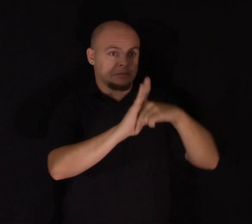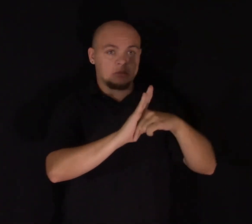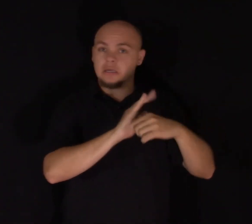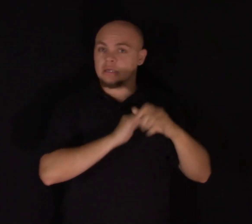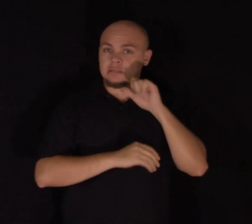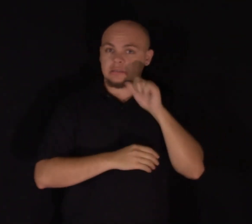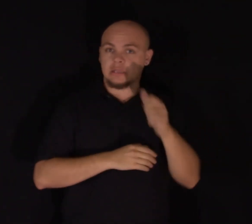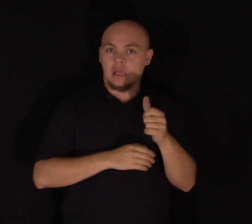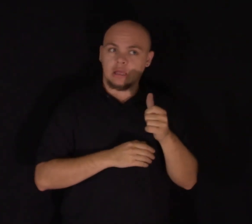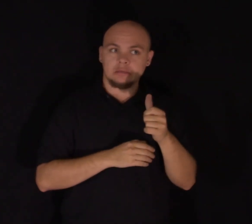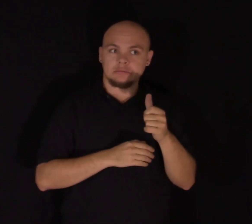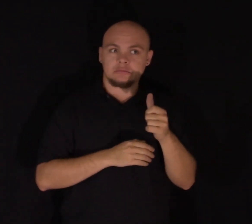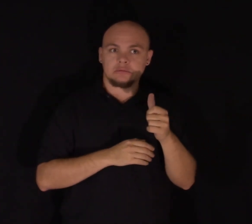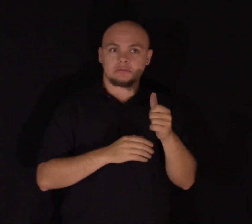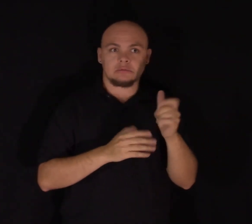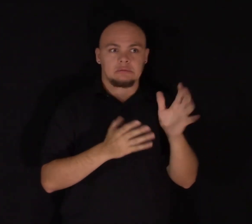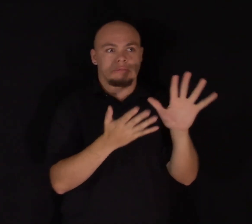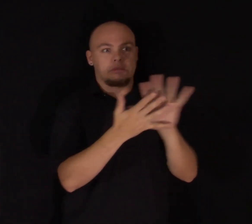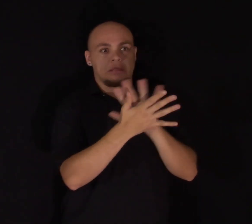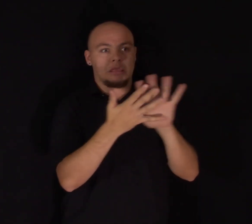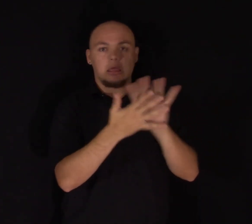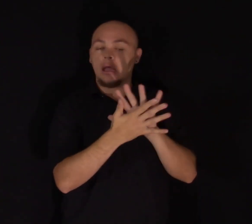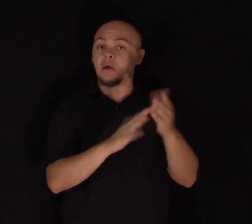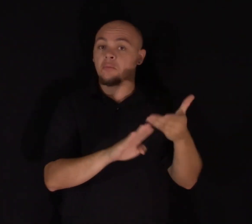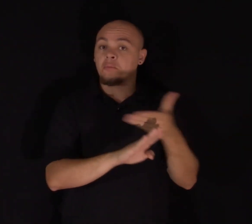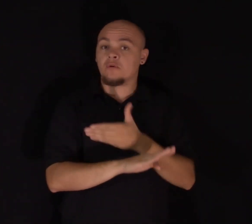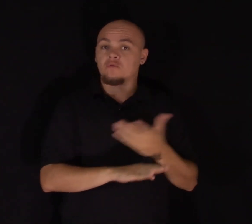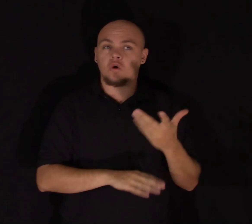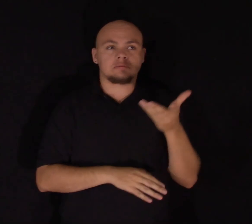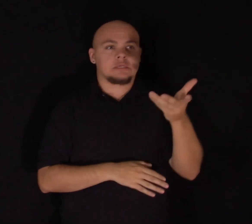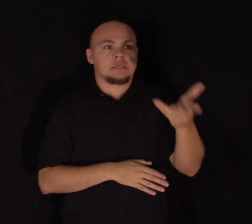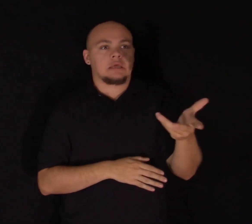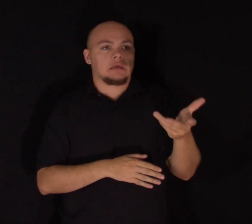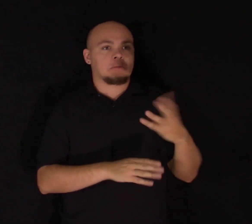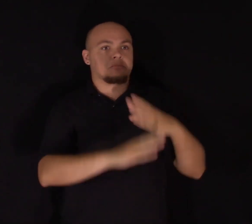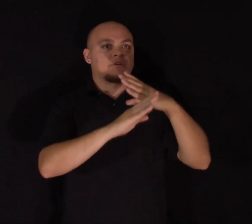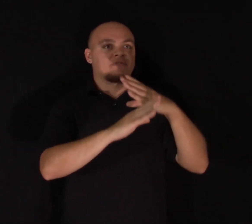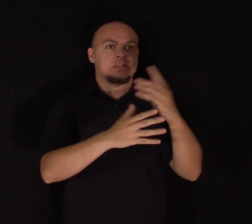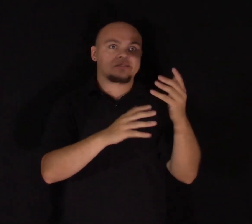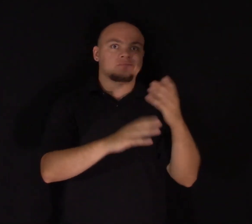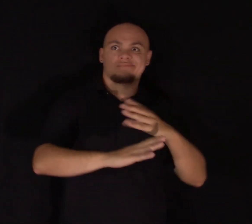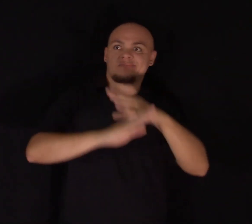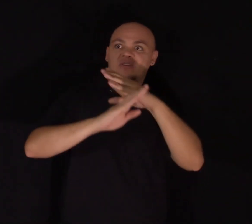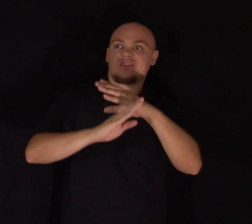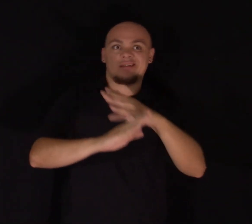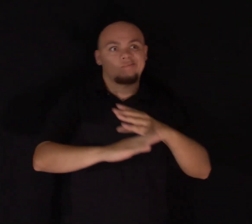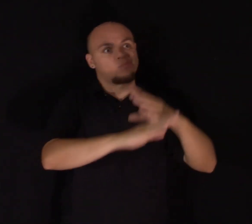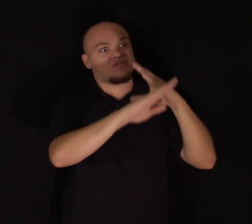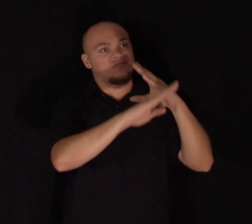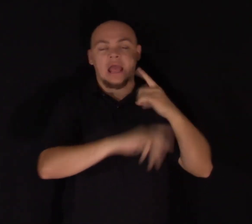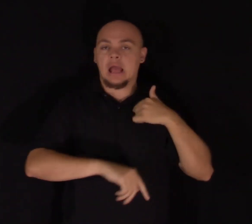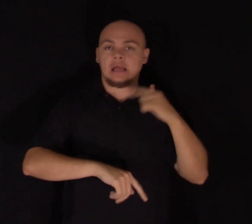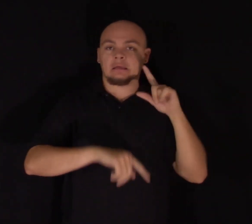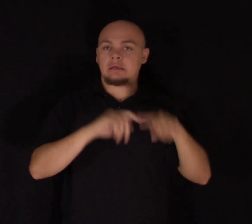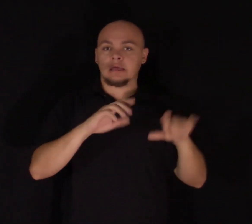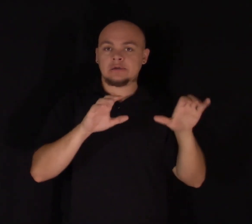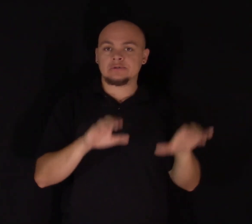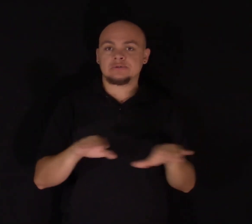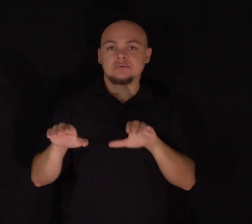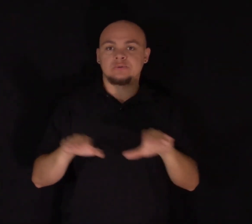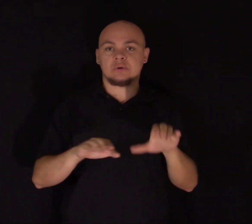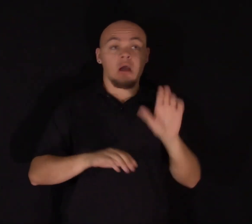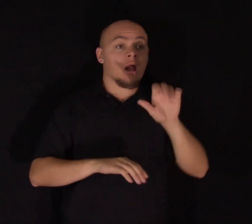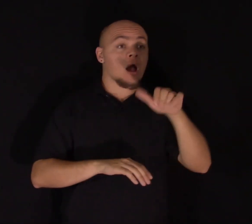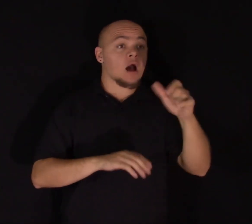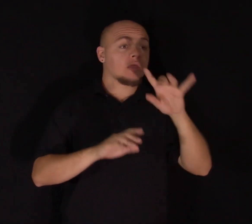now. It used to be like this thing that prevents me from doing all this stuff that causes other kids